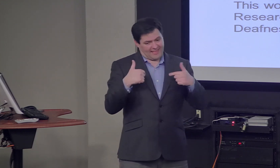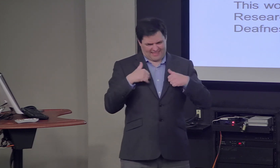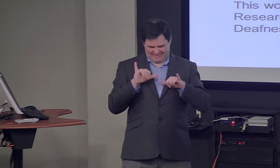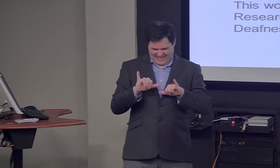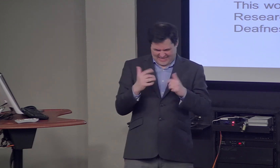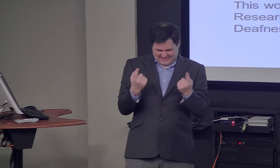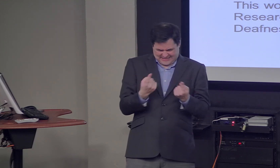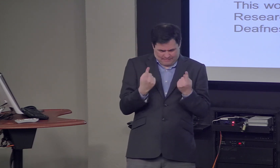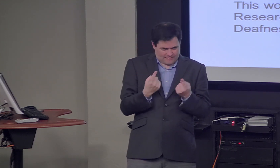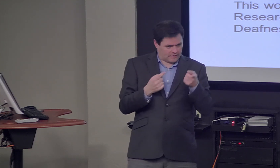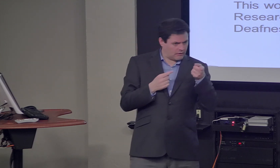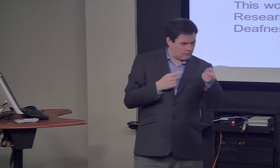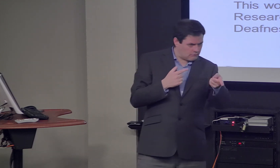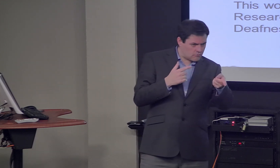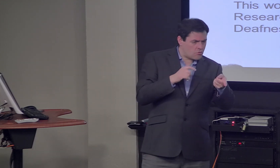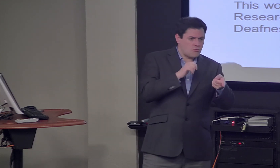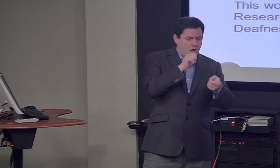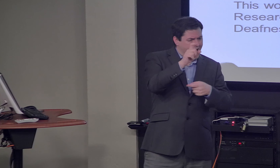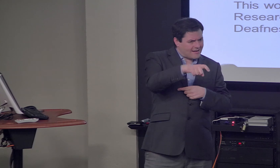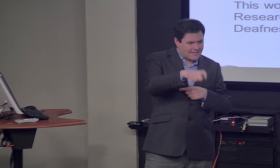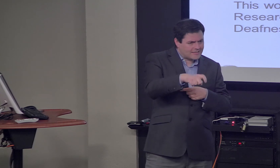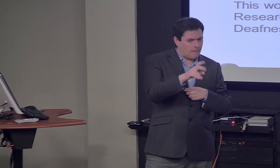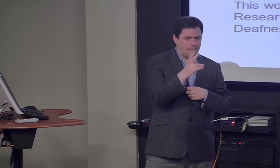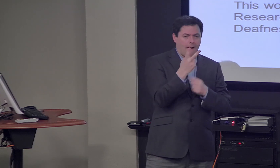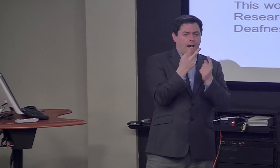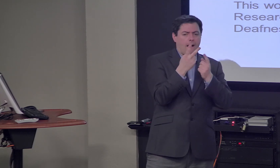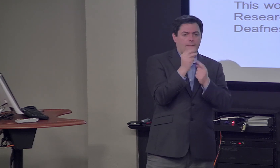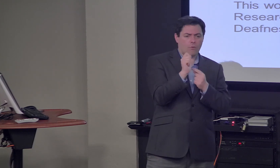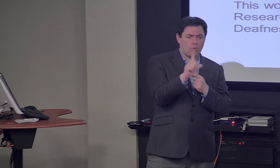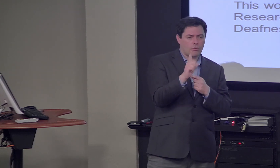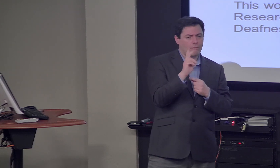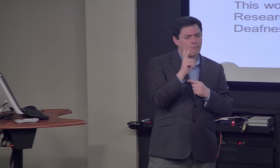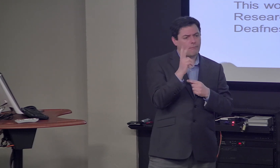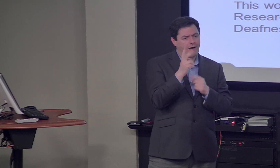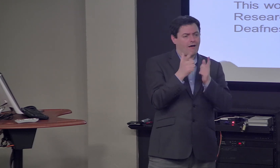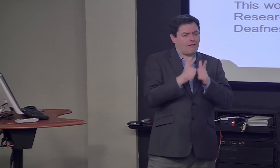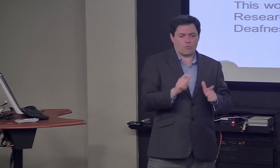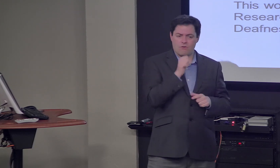how that would impact a person's learning journey.